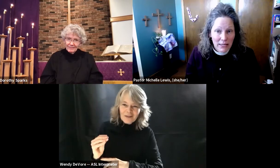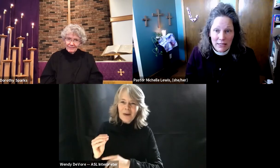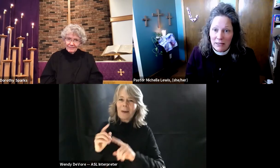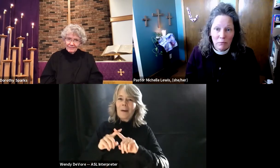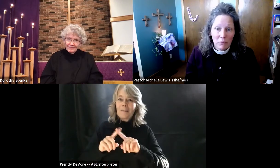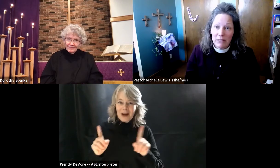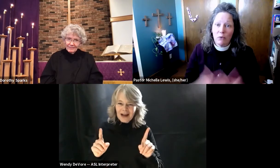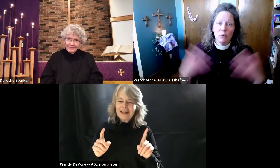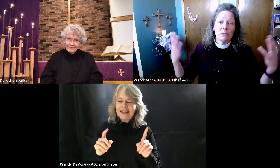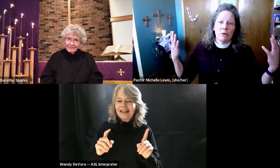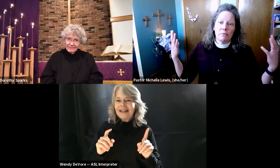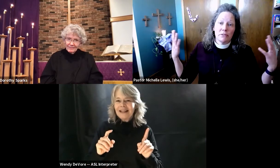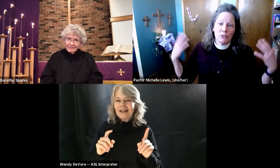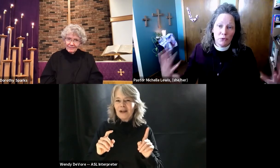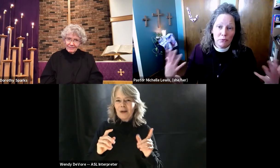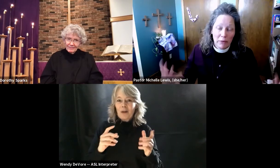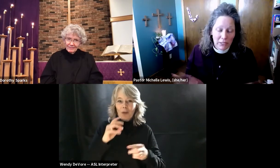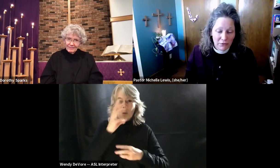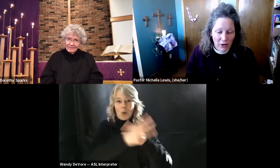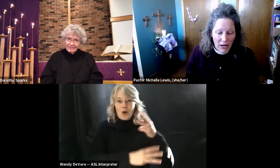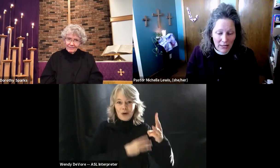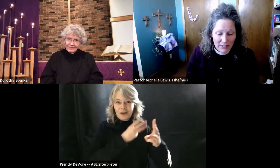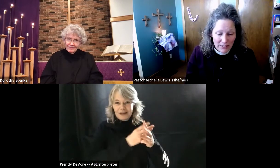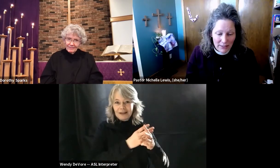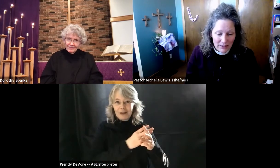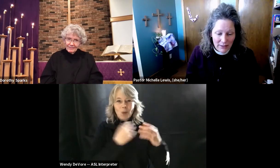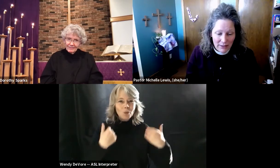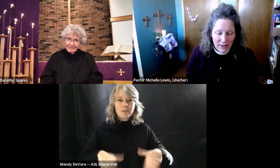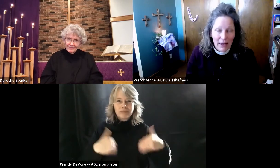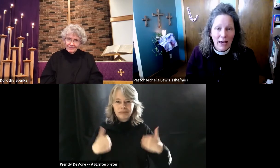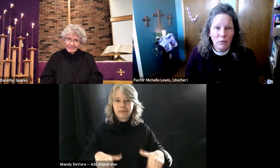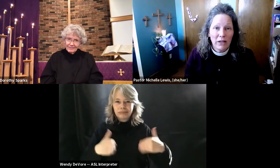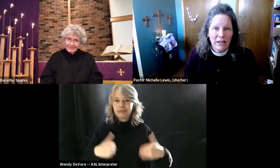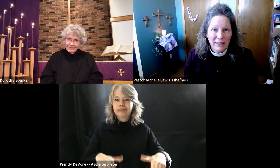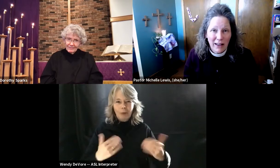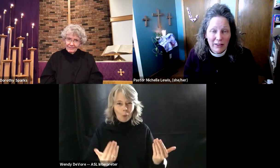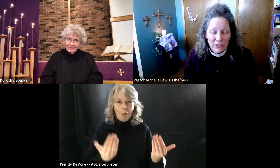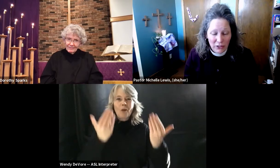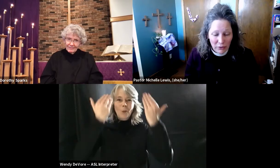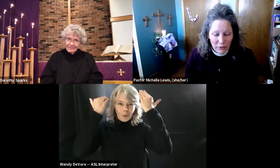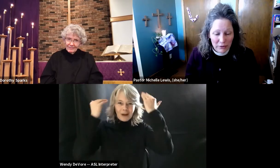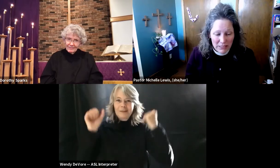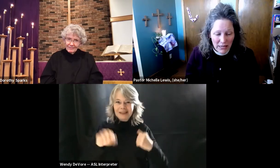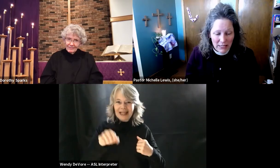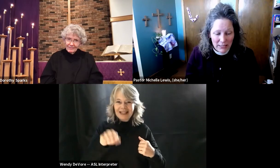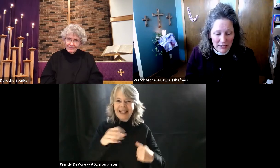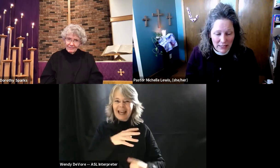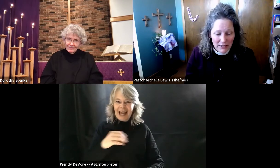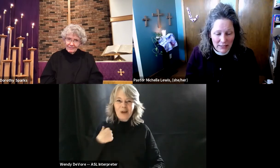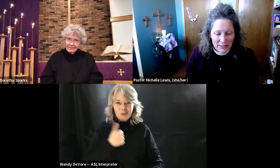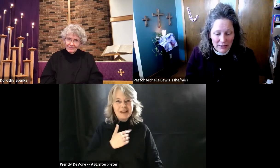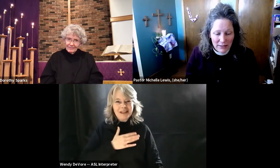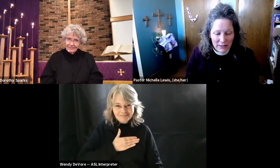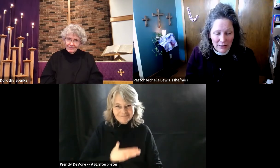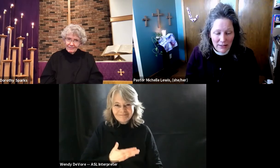whiz, the world's problems are too much for us, and we acknowledge our own mistakes and